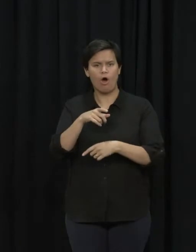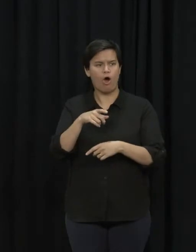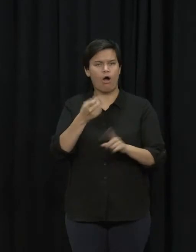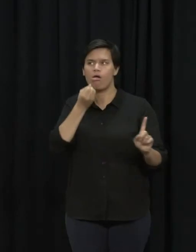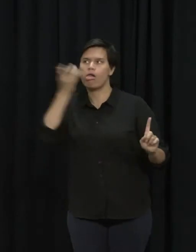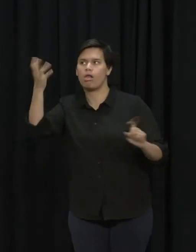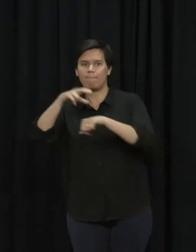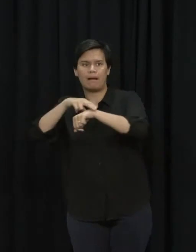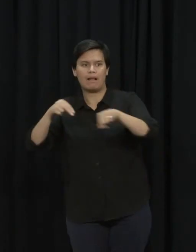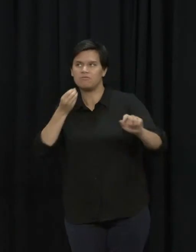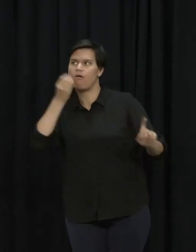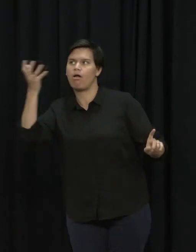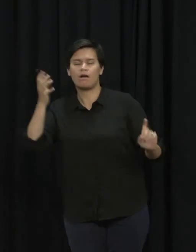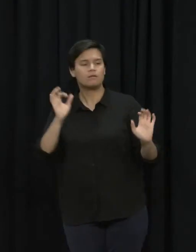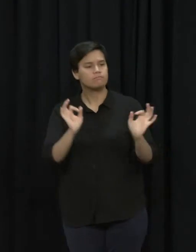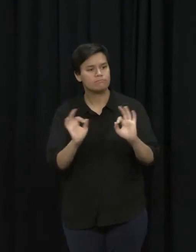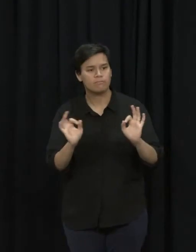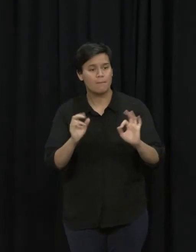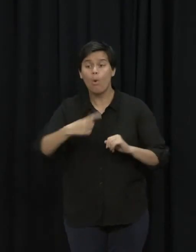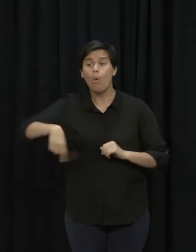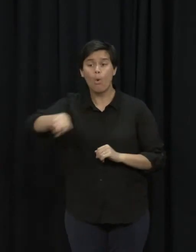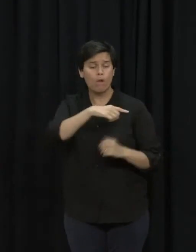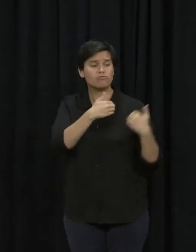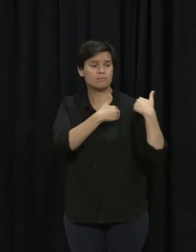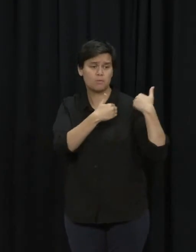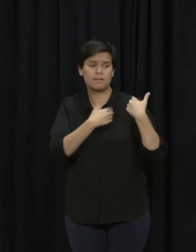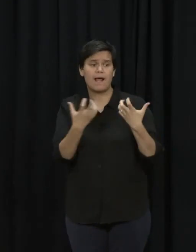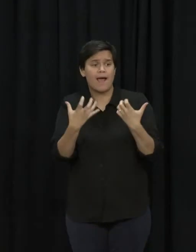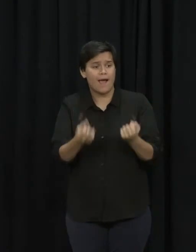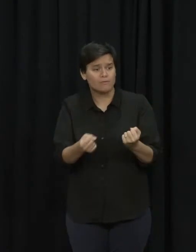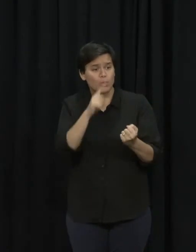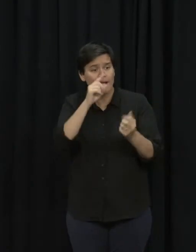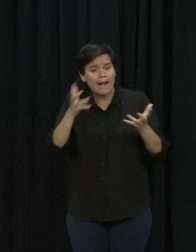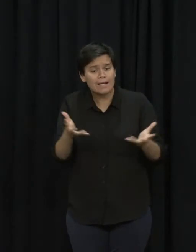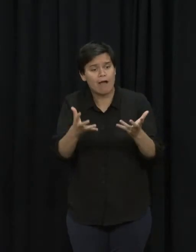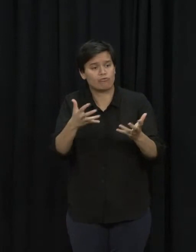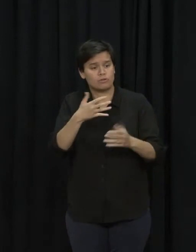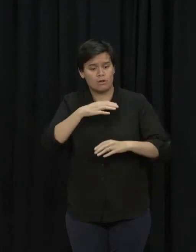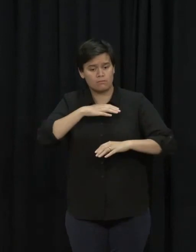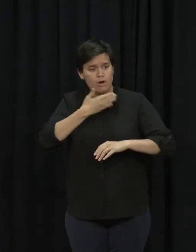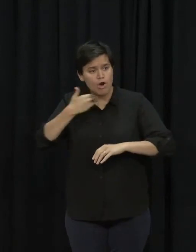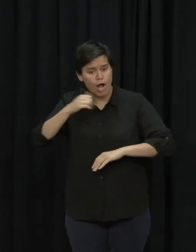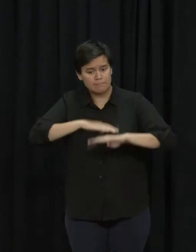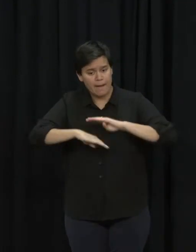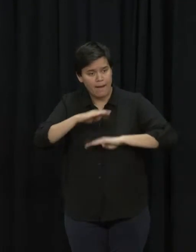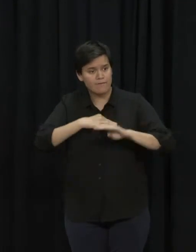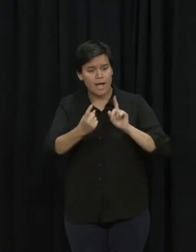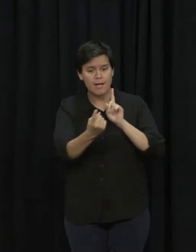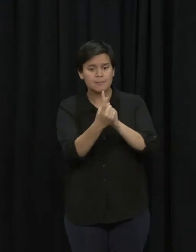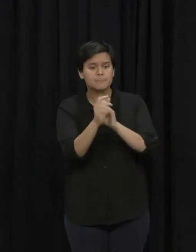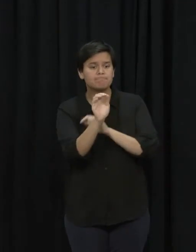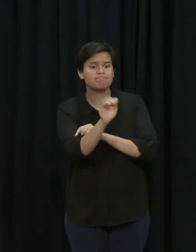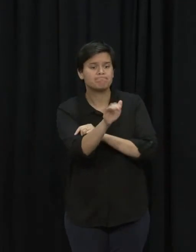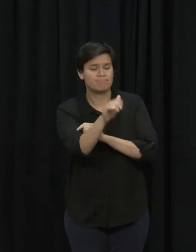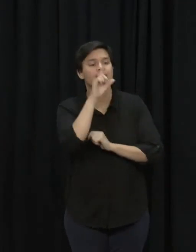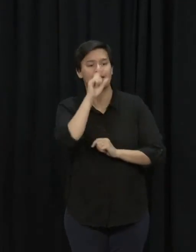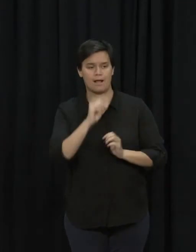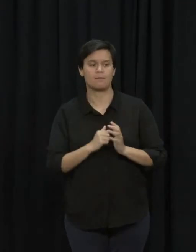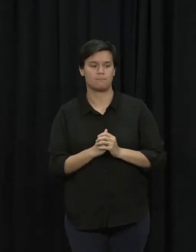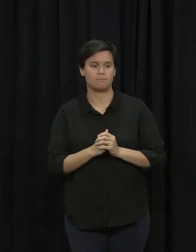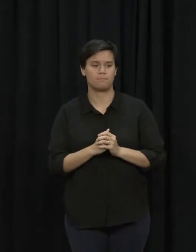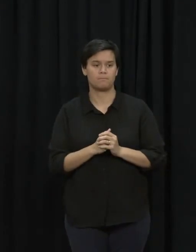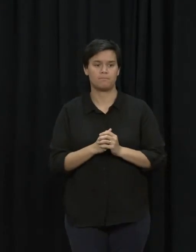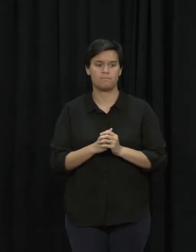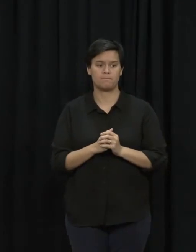of support, but we've all got roles we can play to help make sure this works. Just to follow up on that point. Yeah. Just in terms of